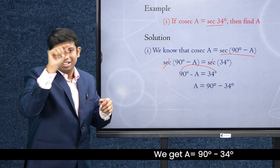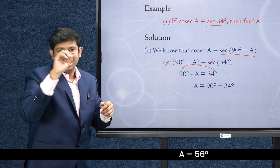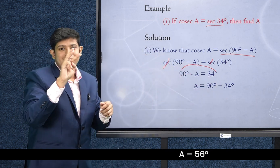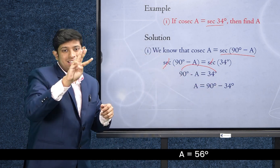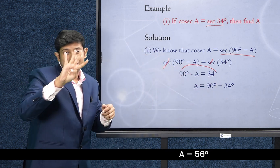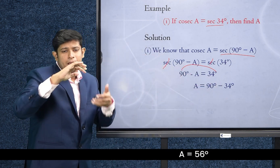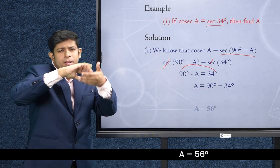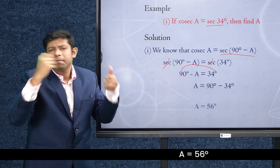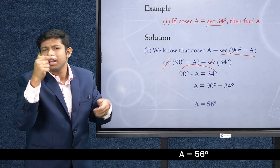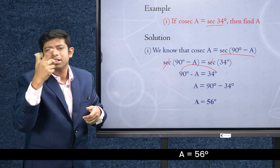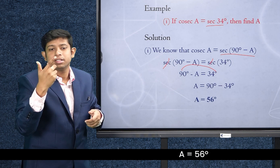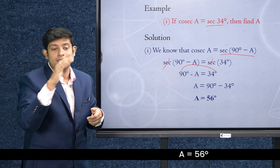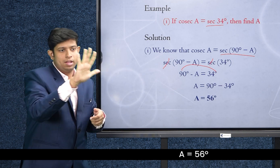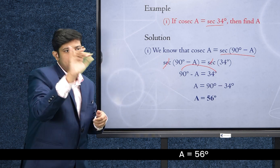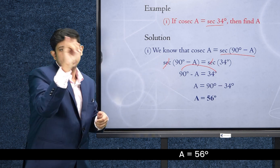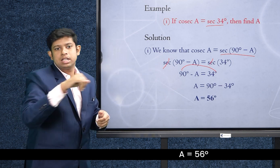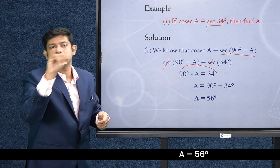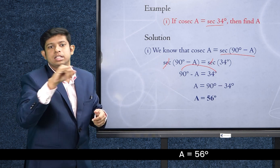A is equal to 56 degrees.